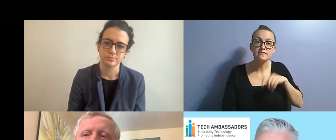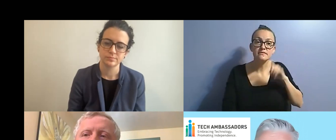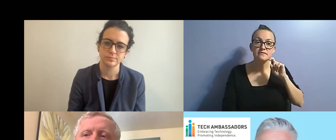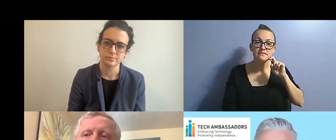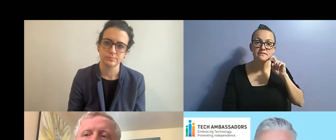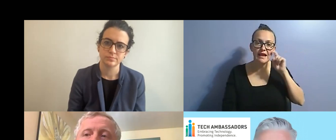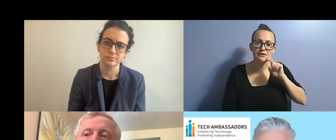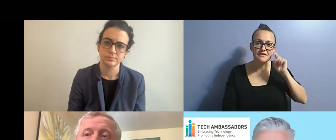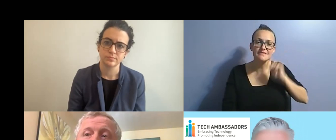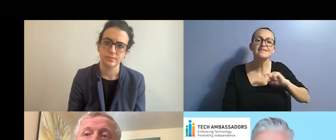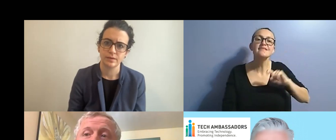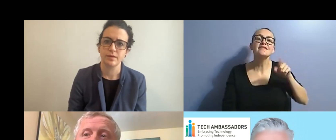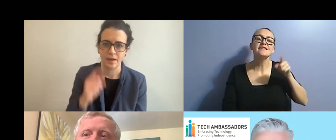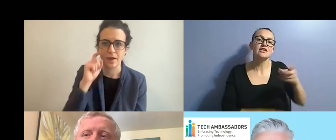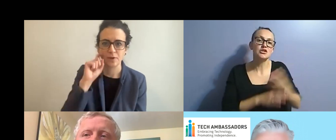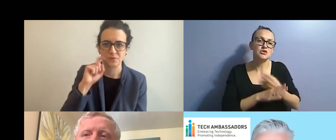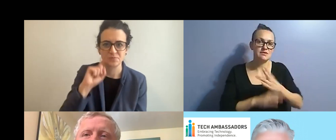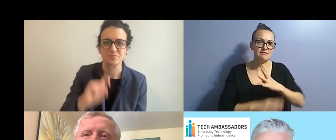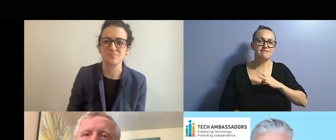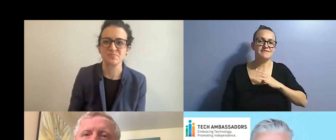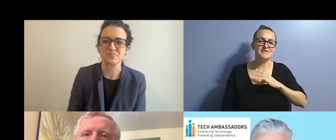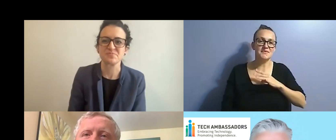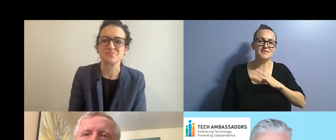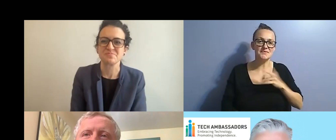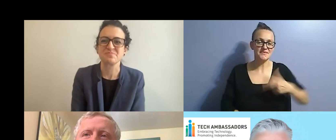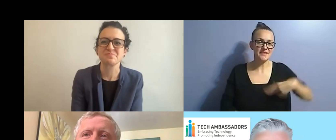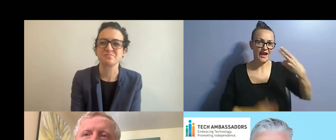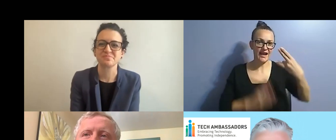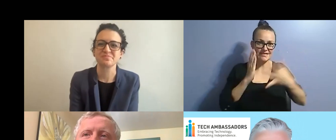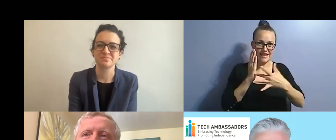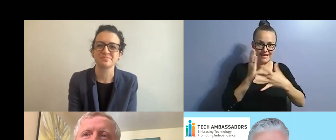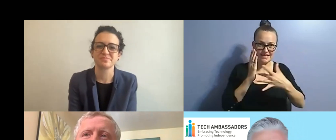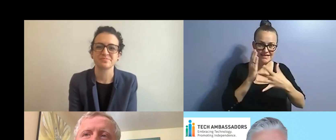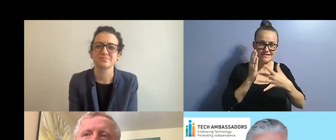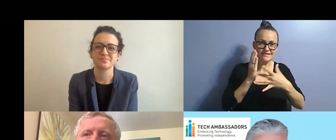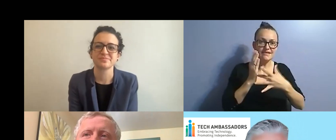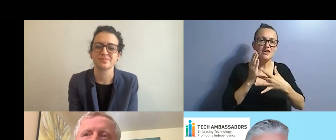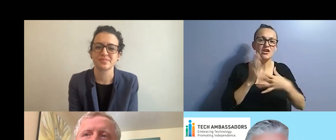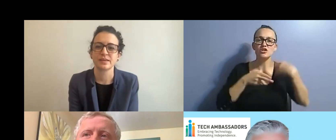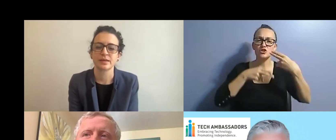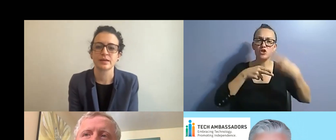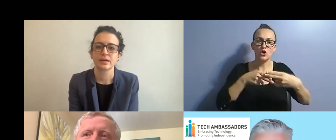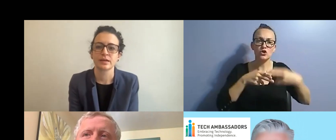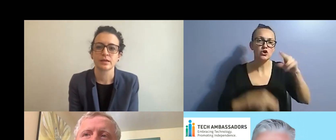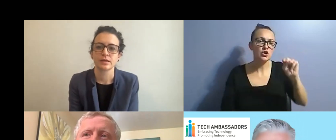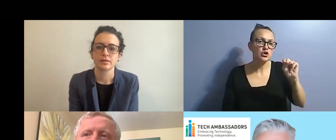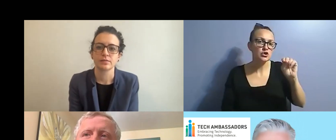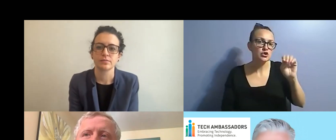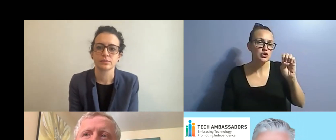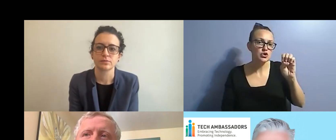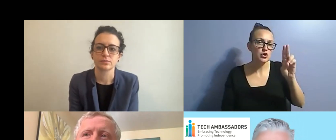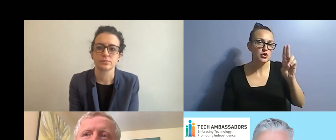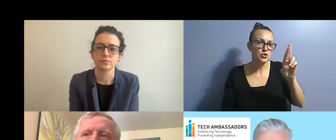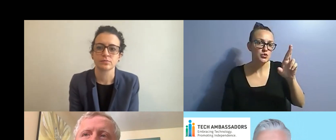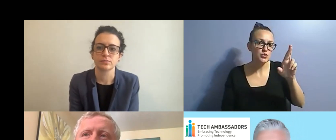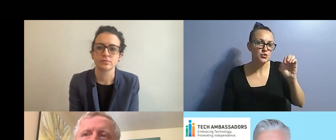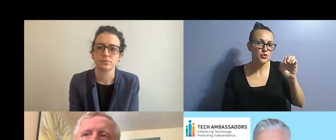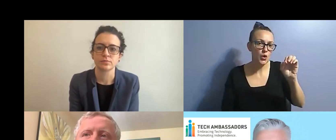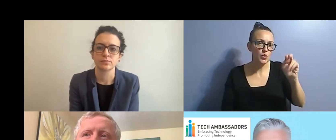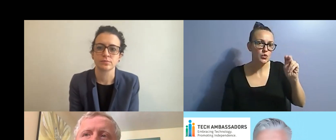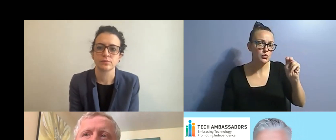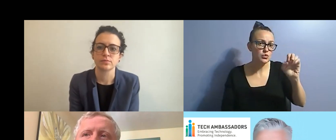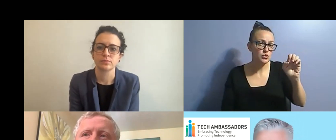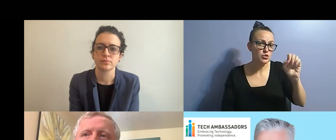pretty high tech thing called a neuronode trilogy, right? So with